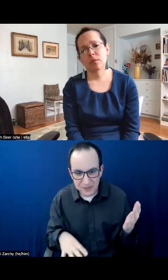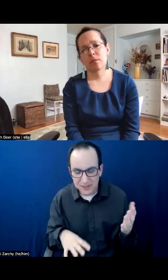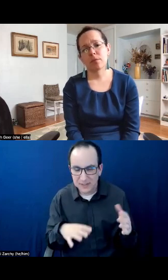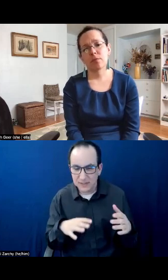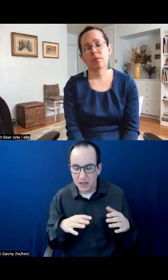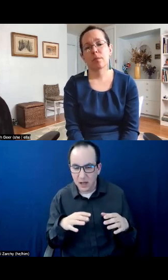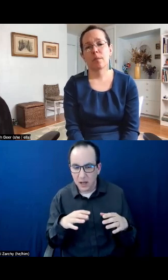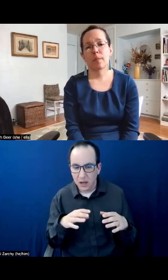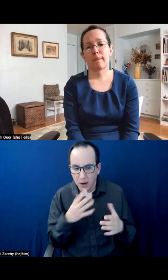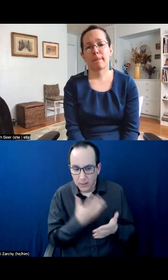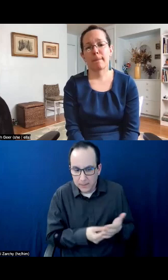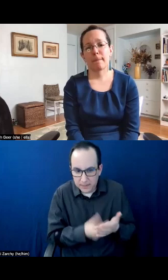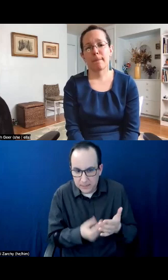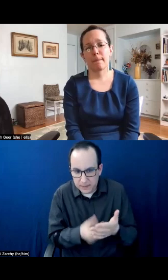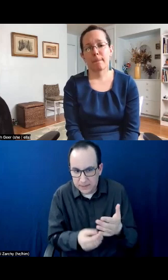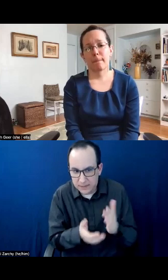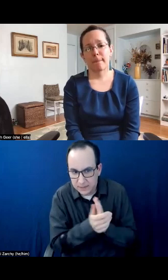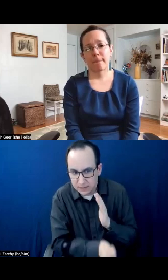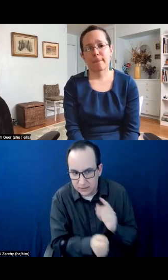noticing,